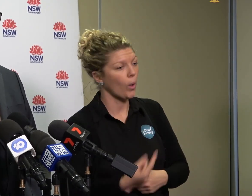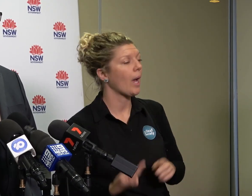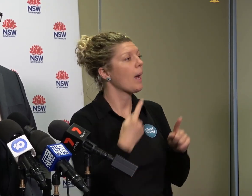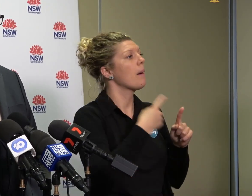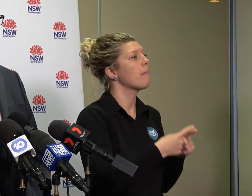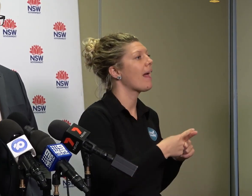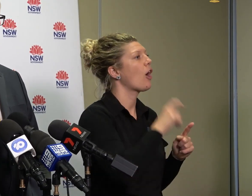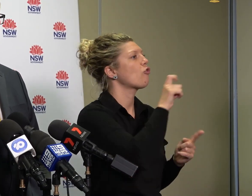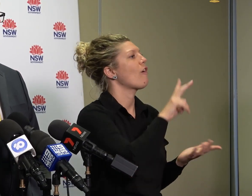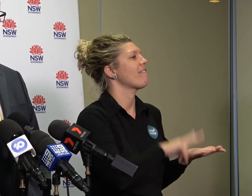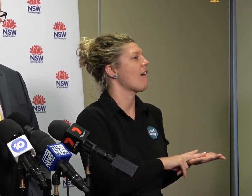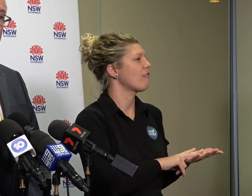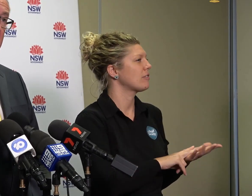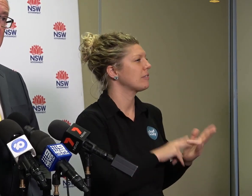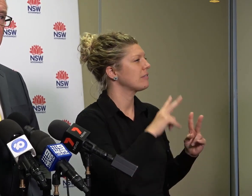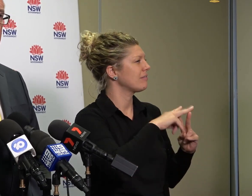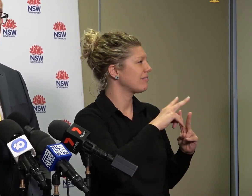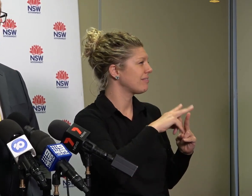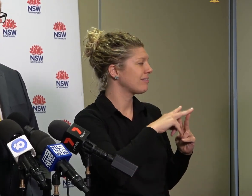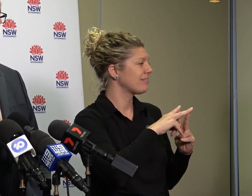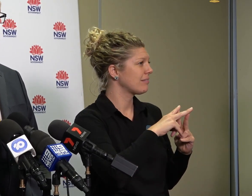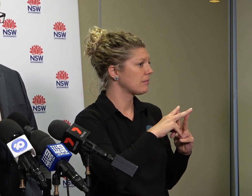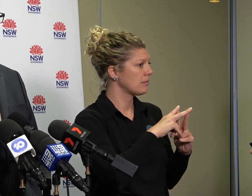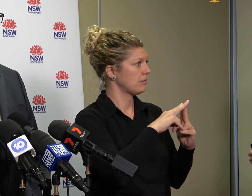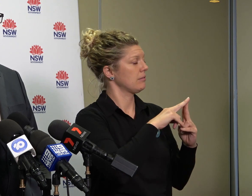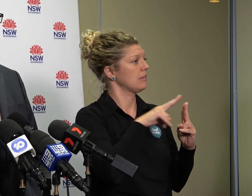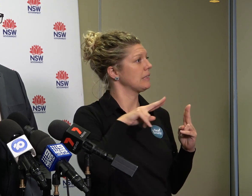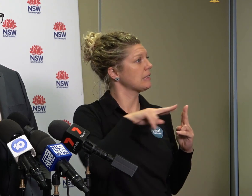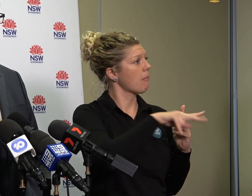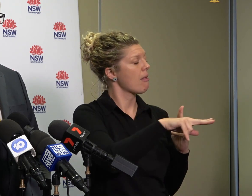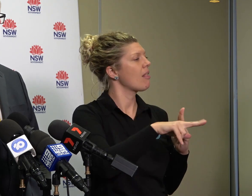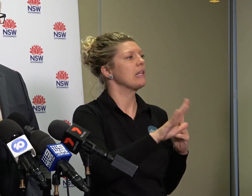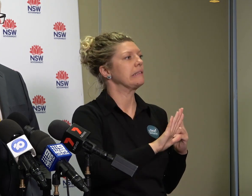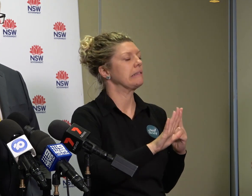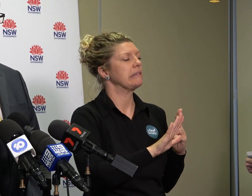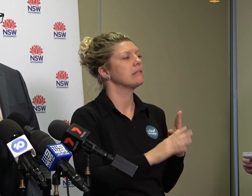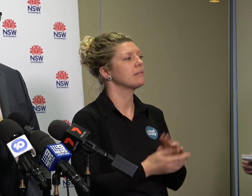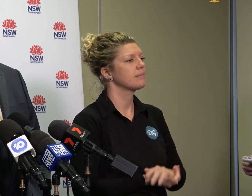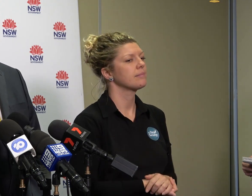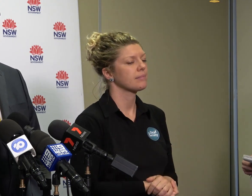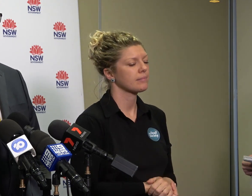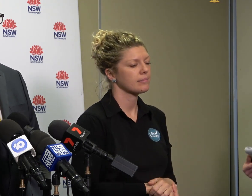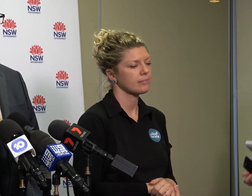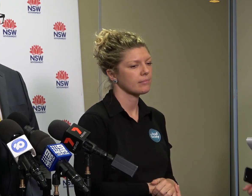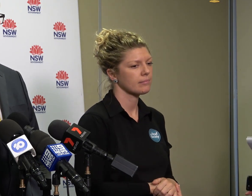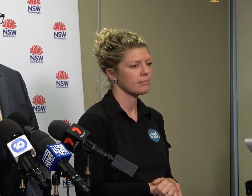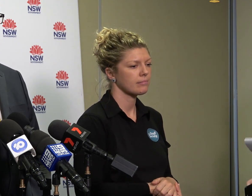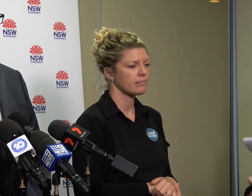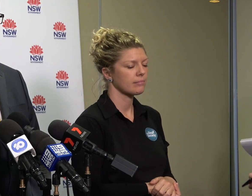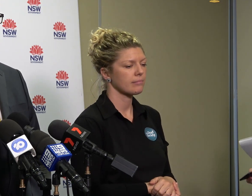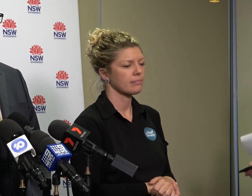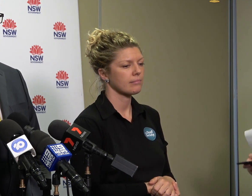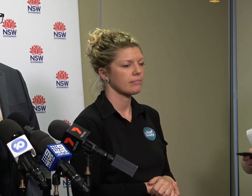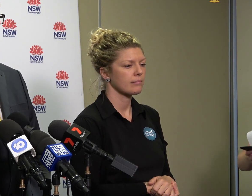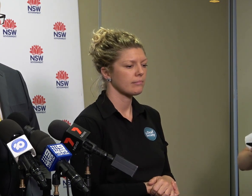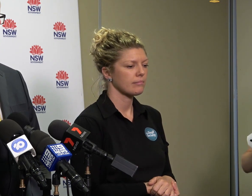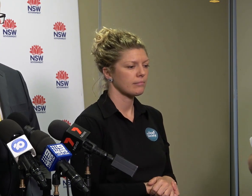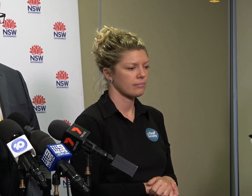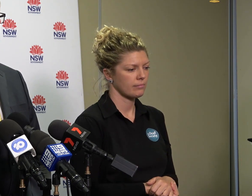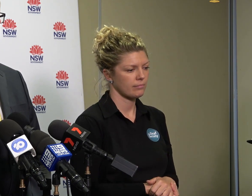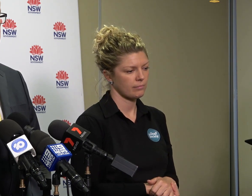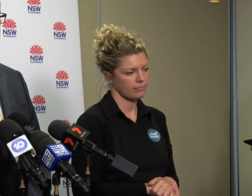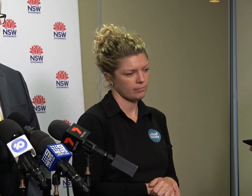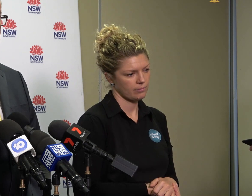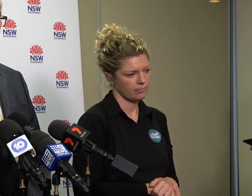to the flu and the COVID-19 virus. Now, the